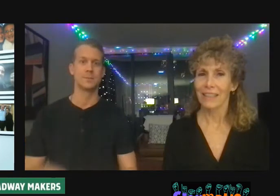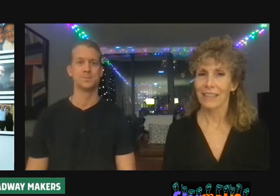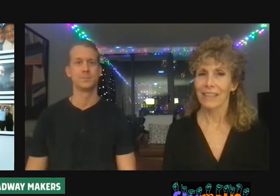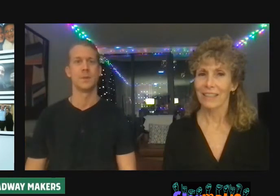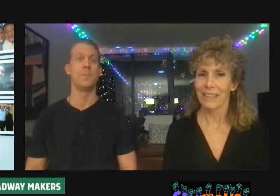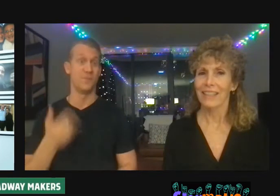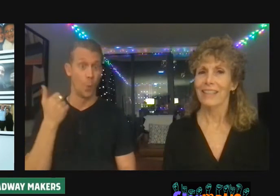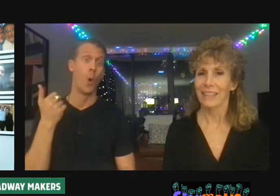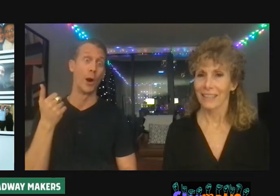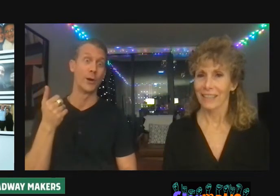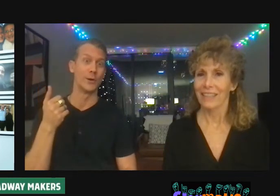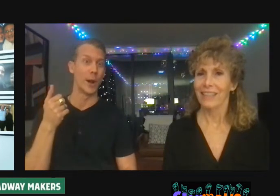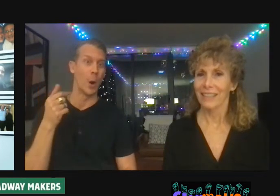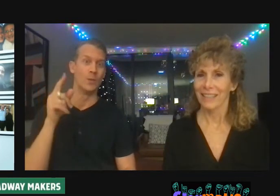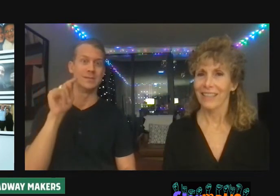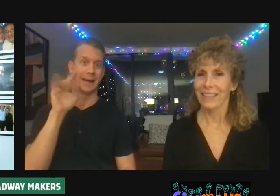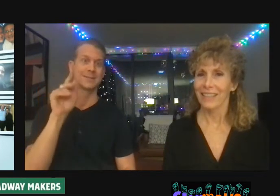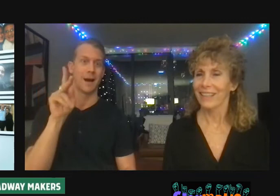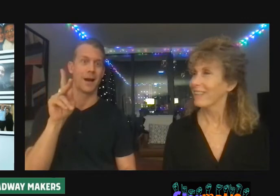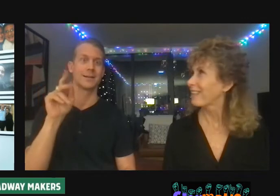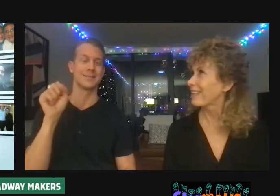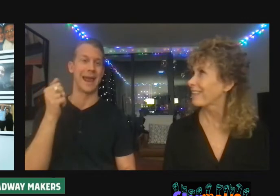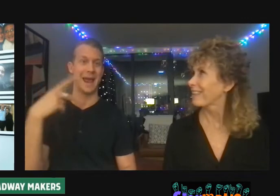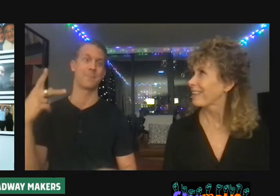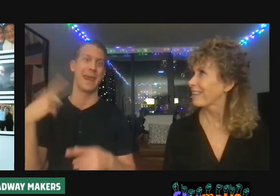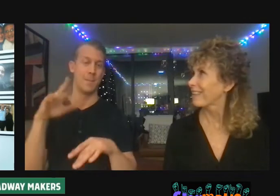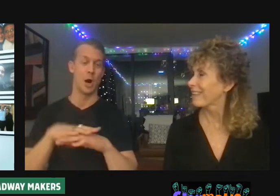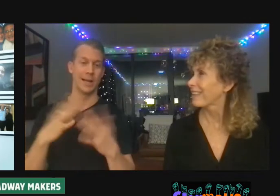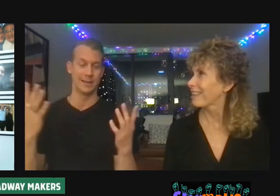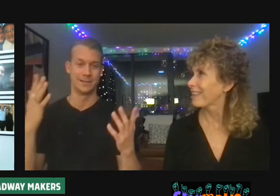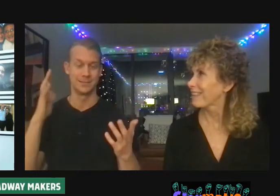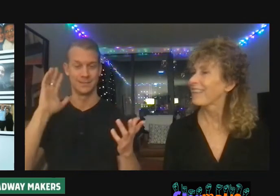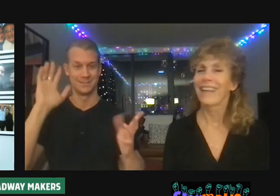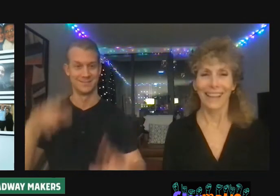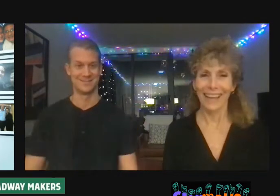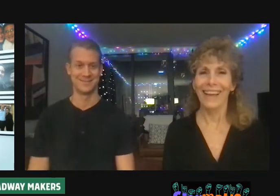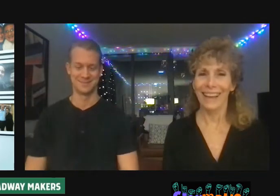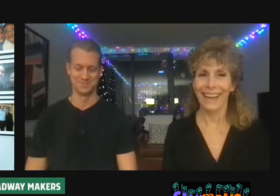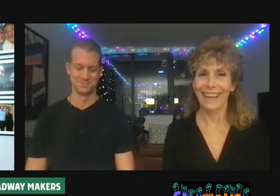TikTok, before, you know, TikTok app came on.